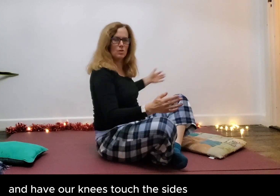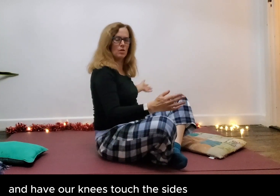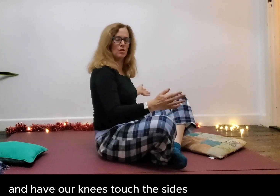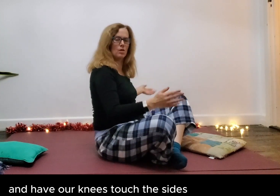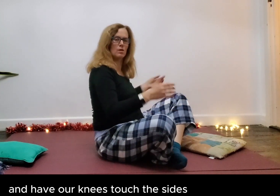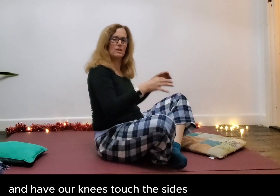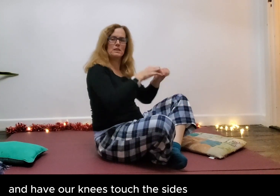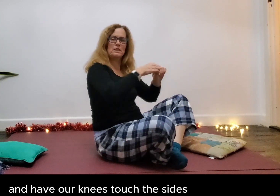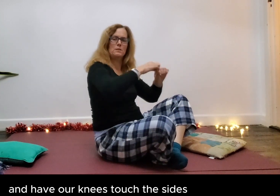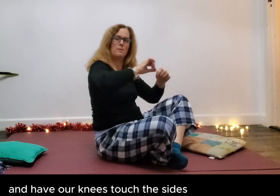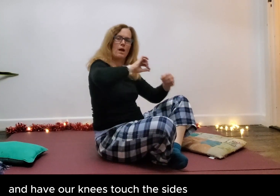the knees.